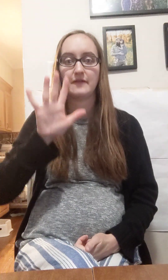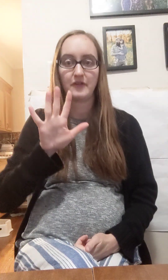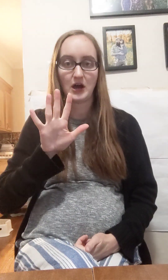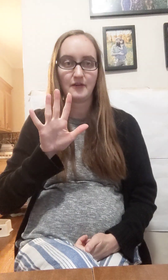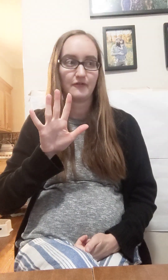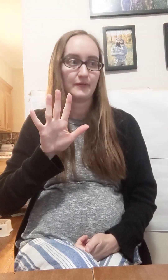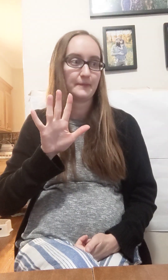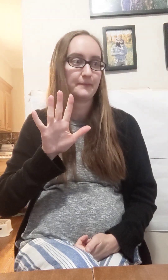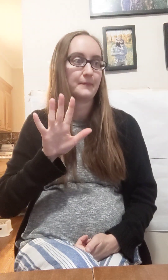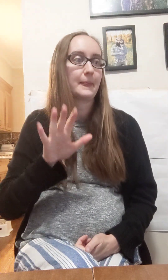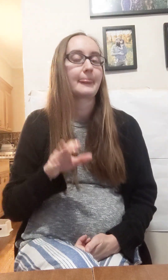25.